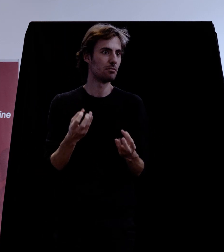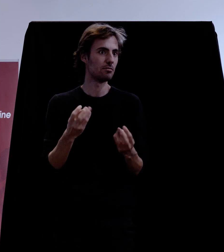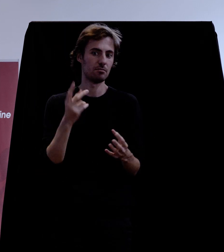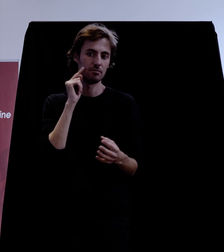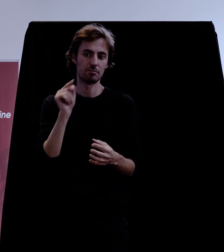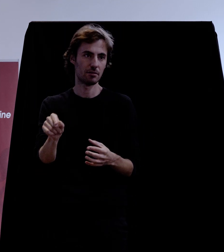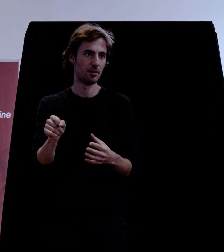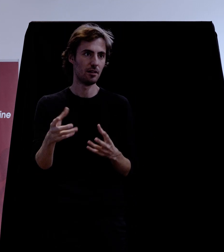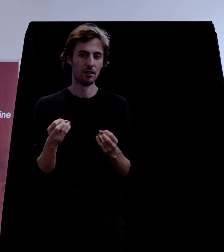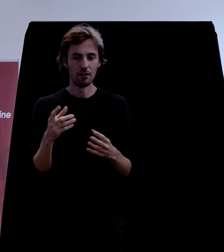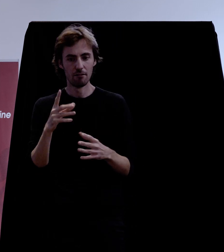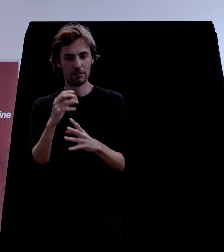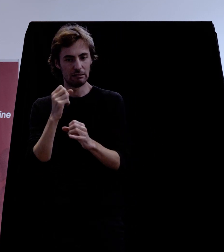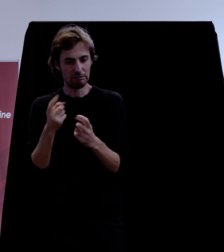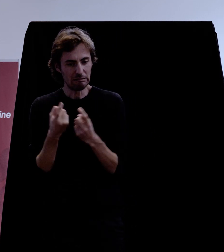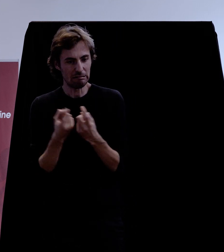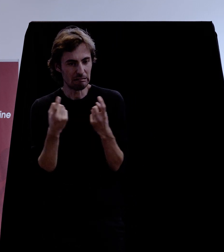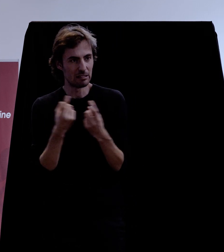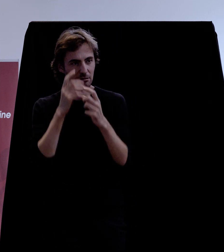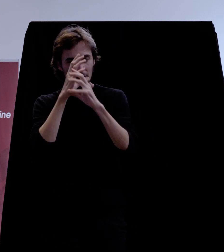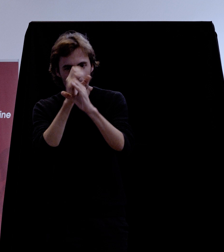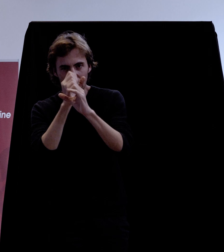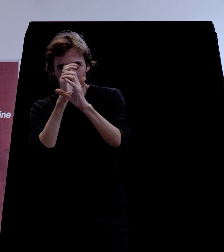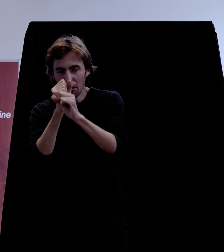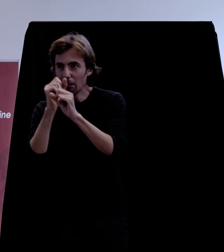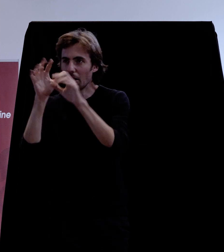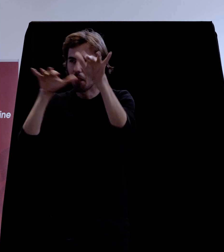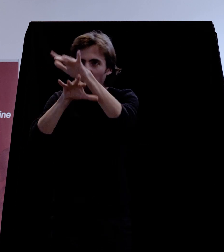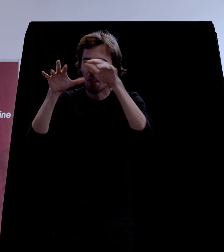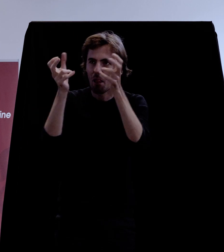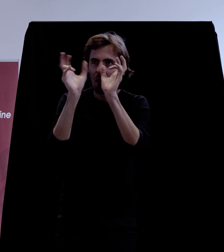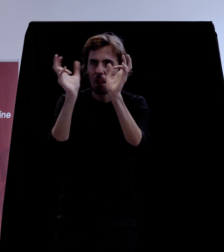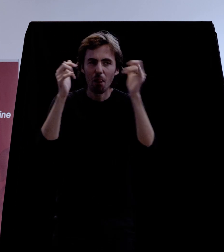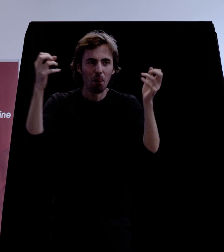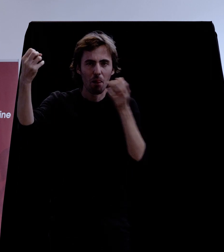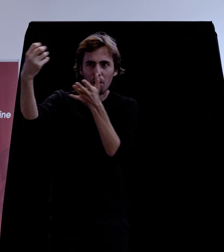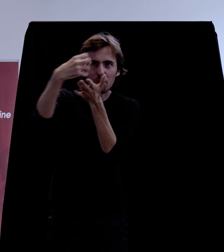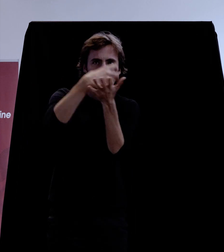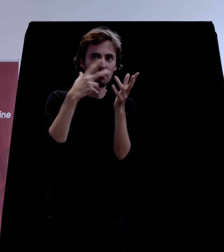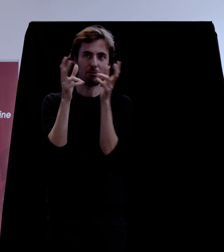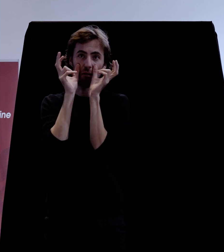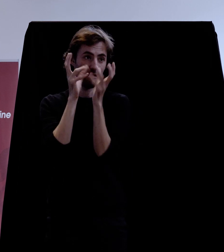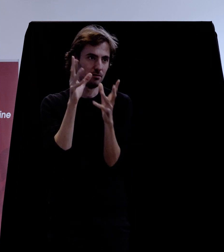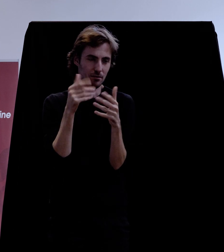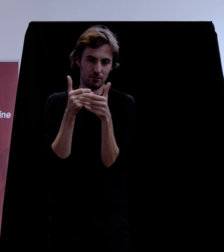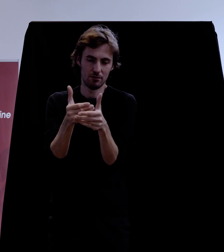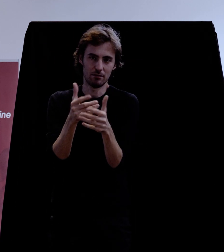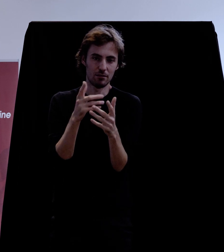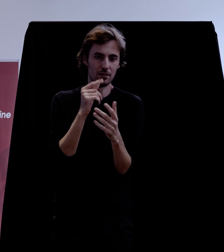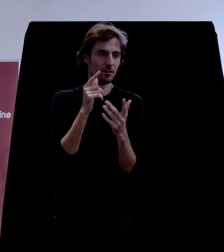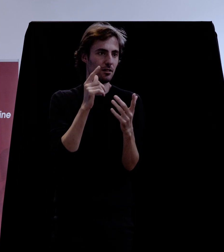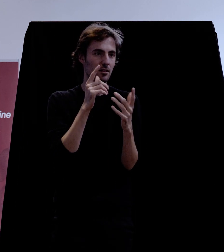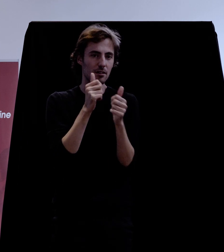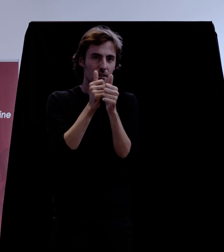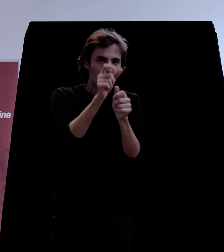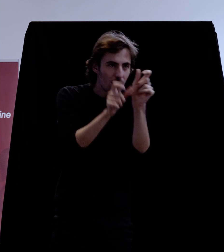to keep up with other people and life, what life is asking of them. One of my doctoral students did a